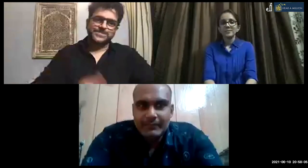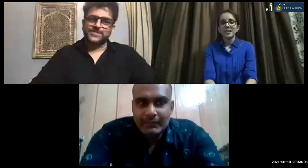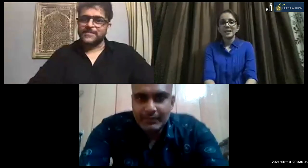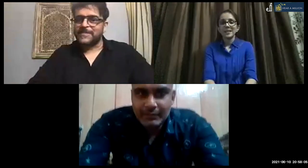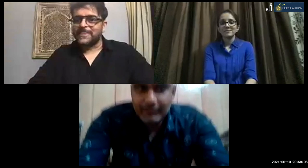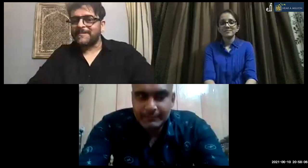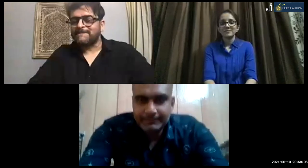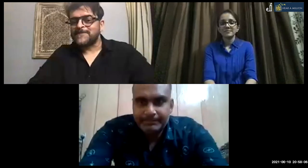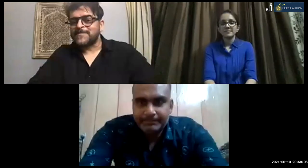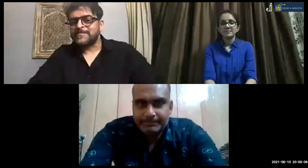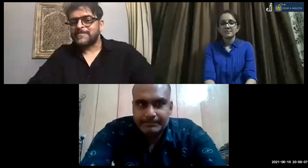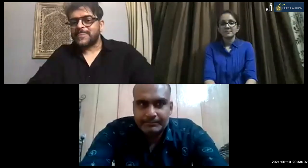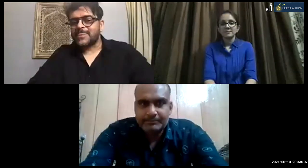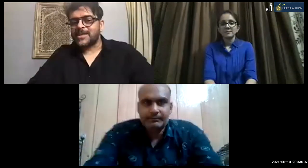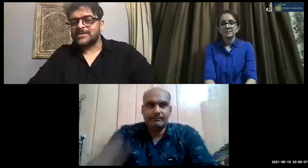Okay. Hi.